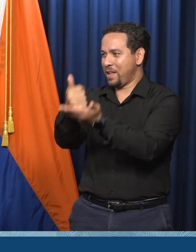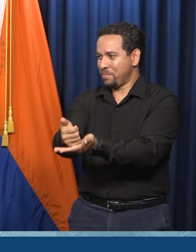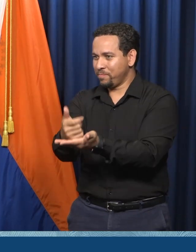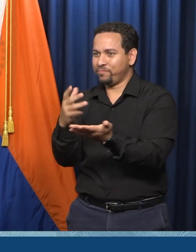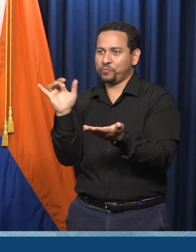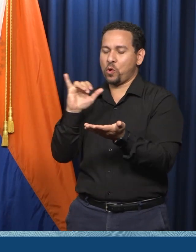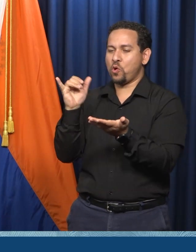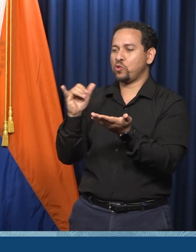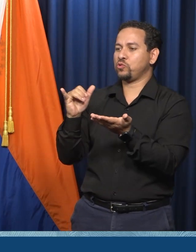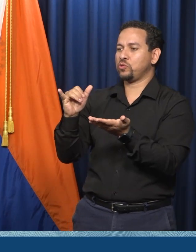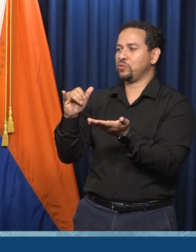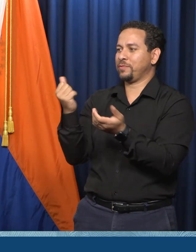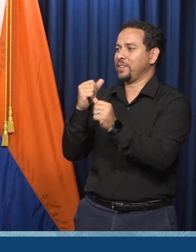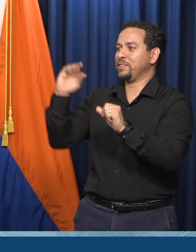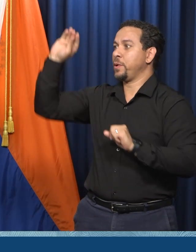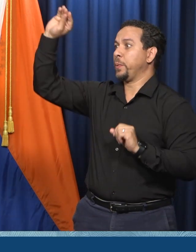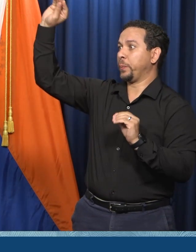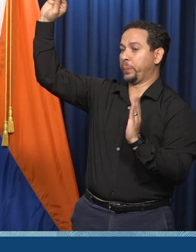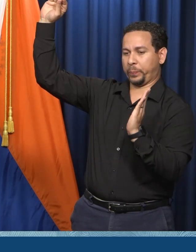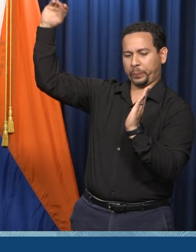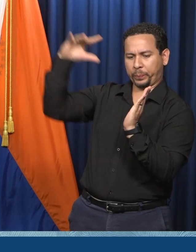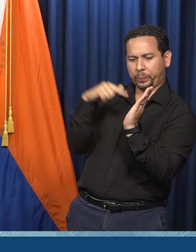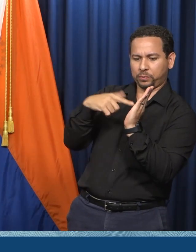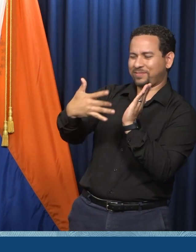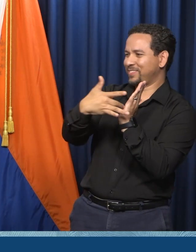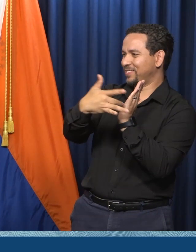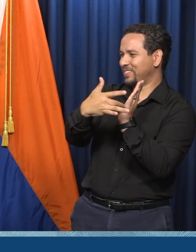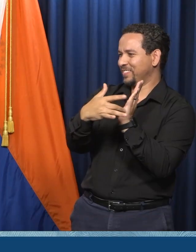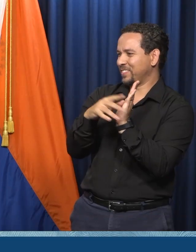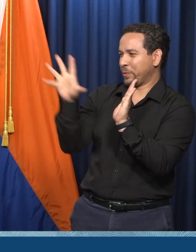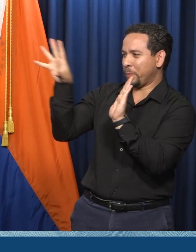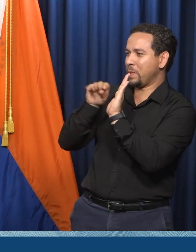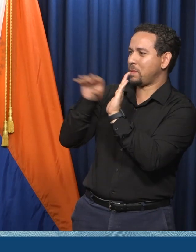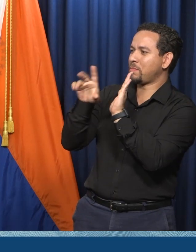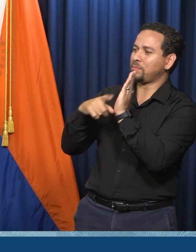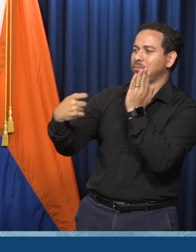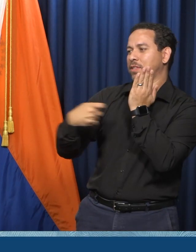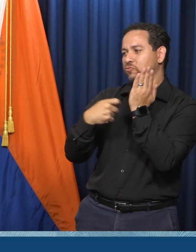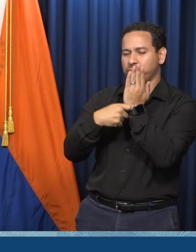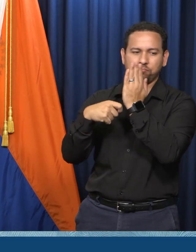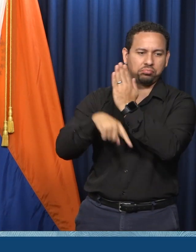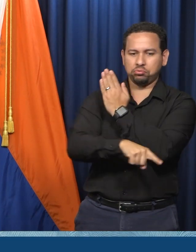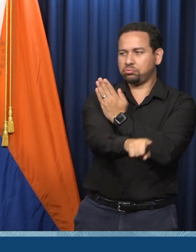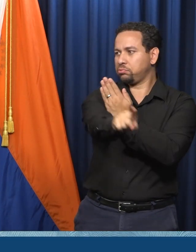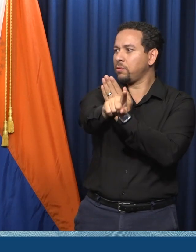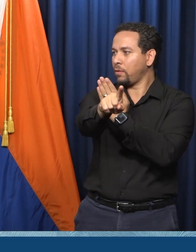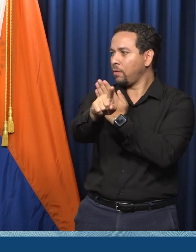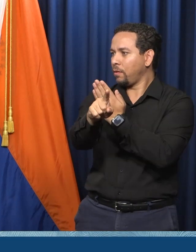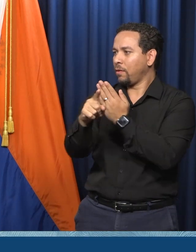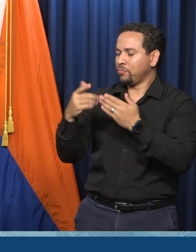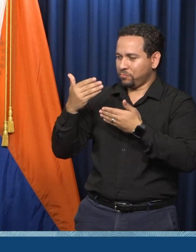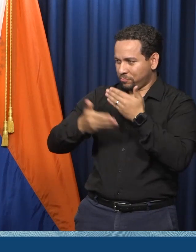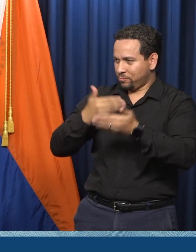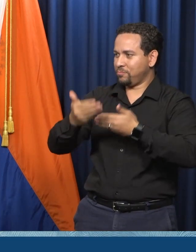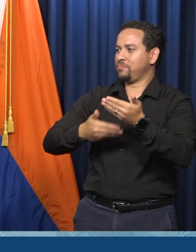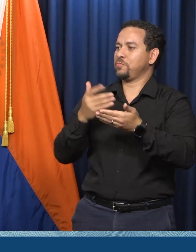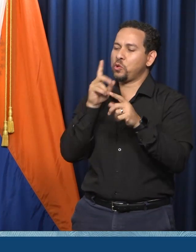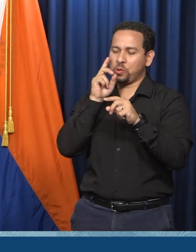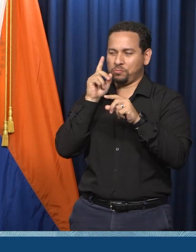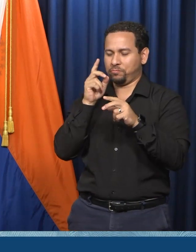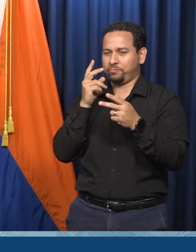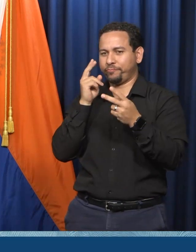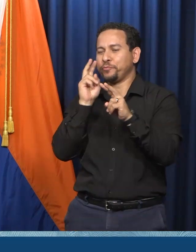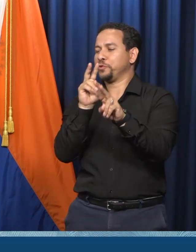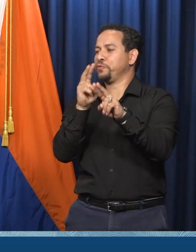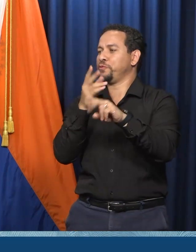solar project at one of our parks, thanks to state grants. And recently